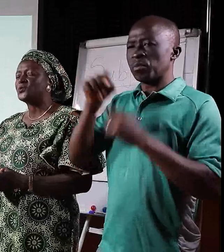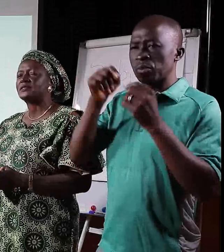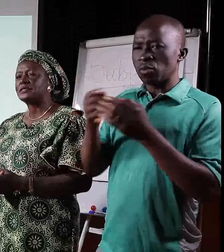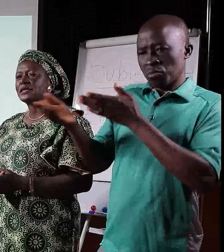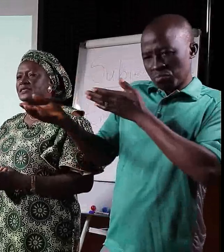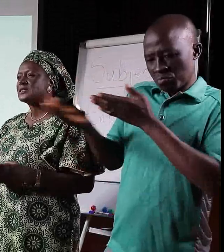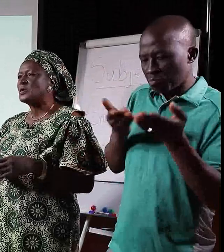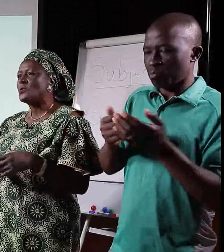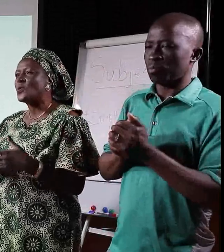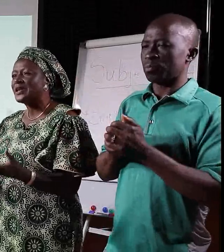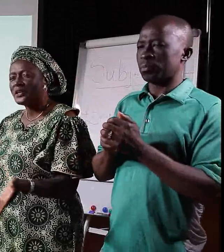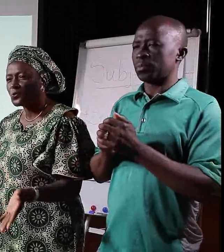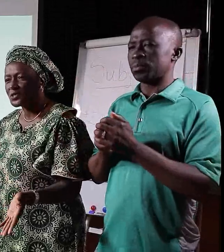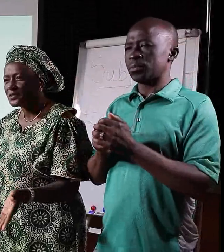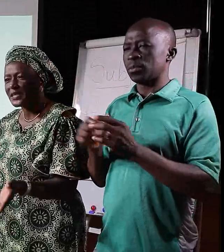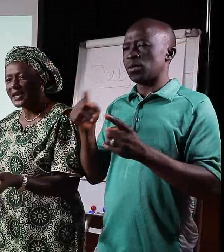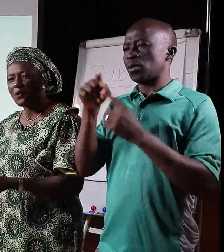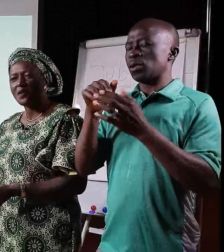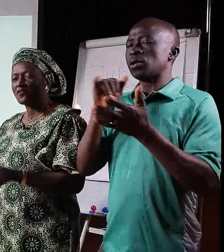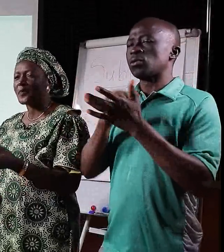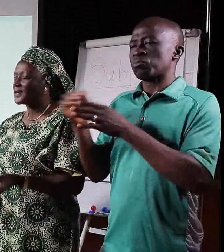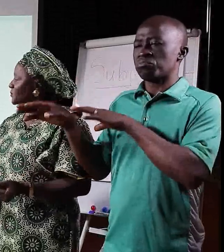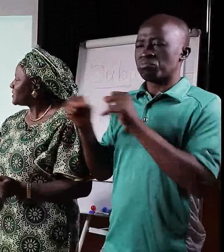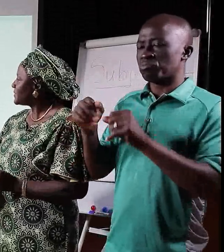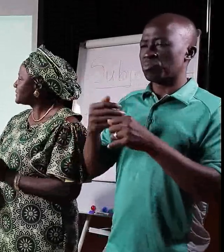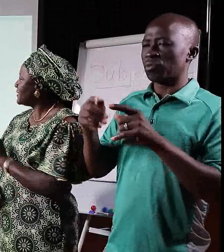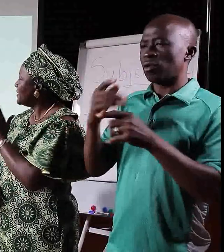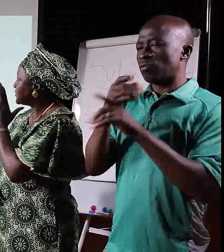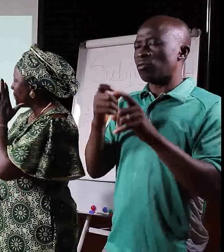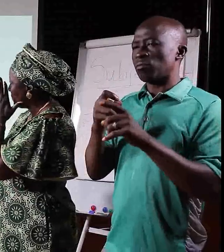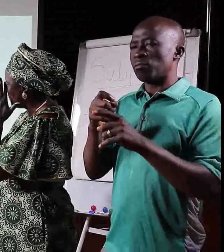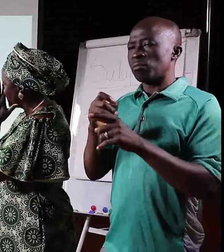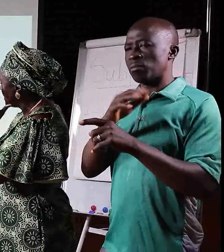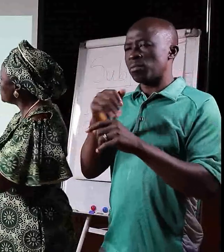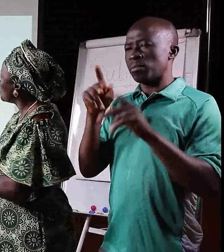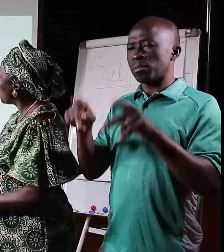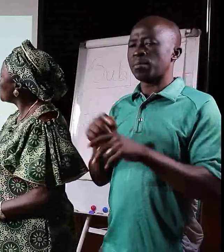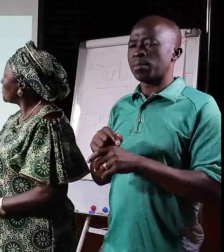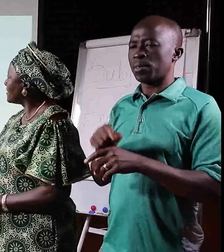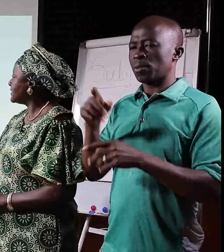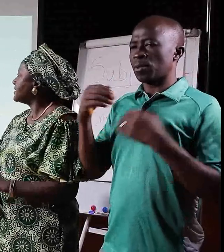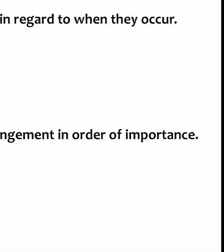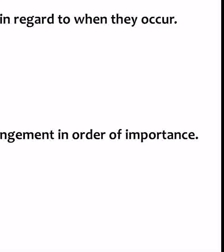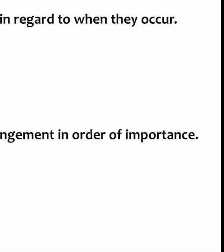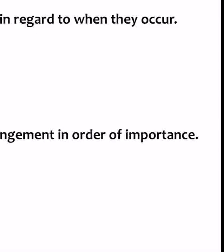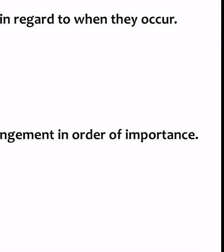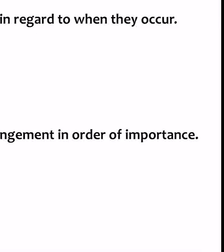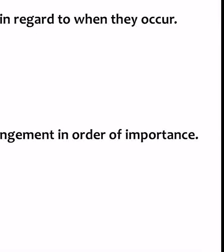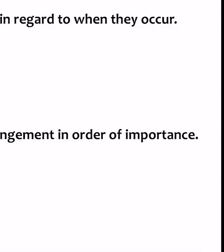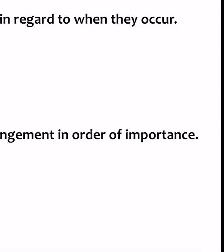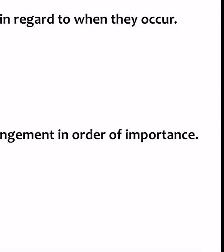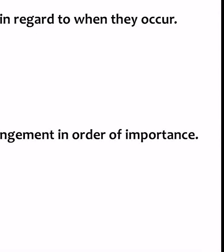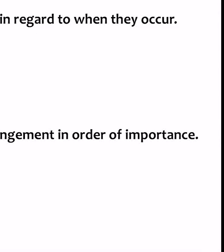brought into existence, when it was taken away from a particular person. So you just need to work on that. So you